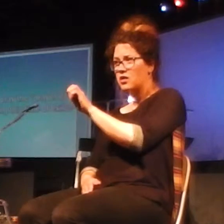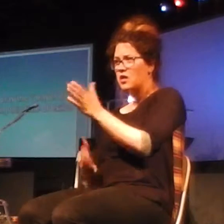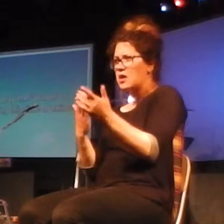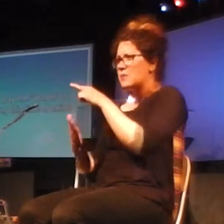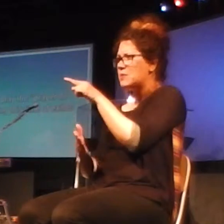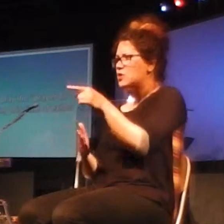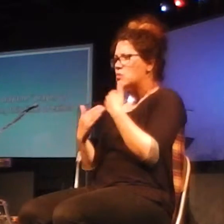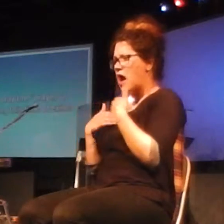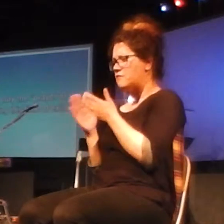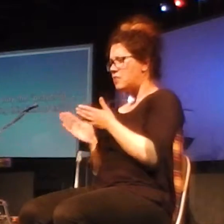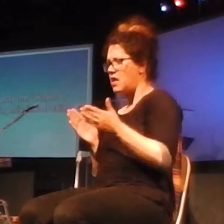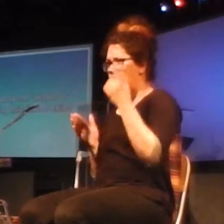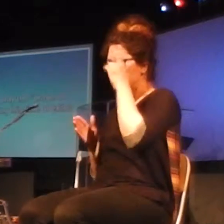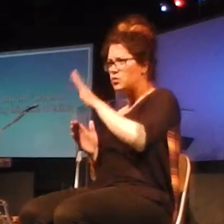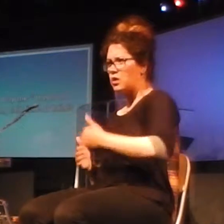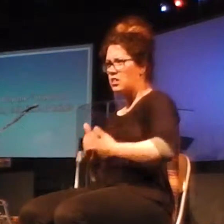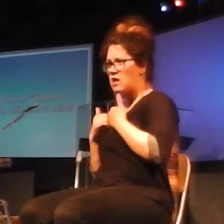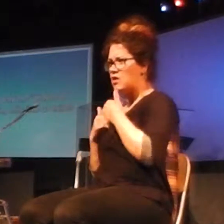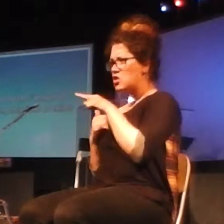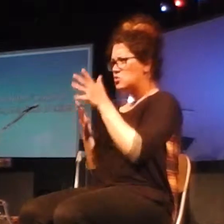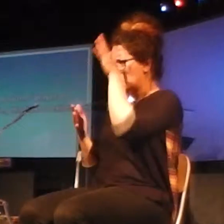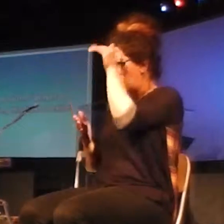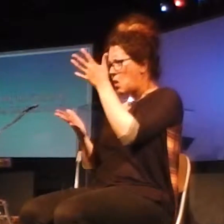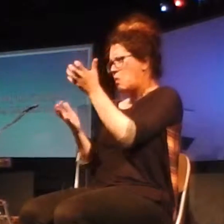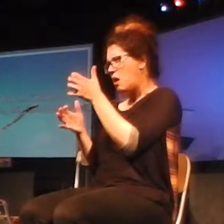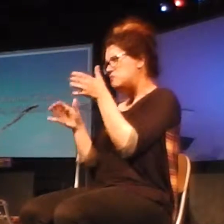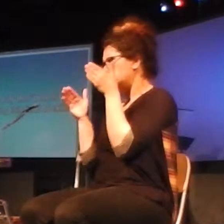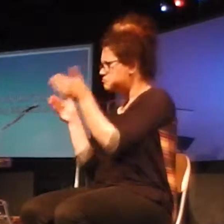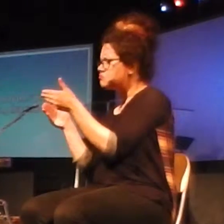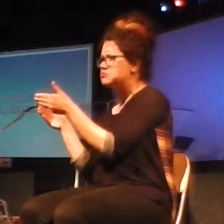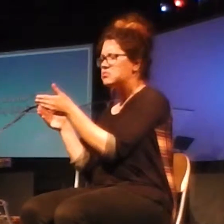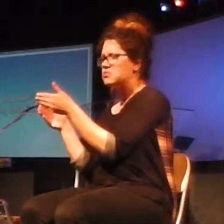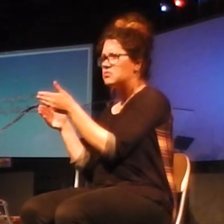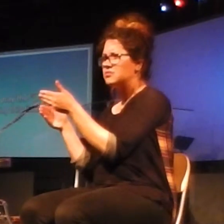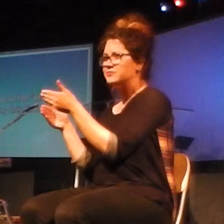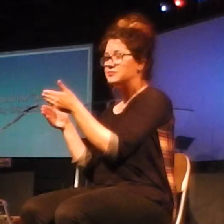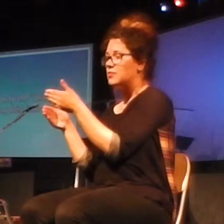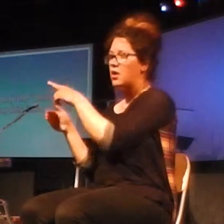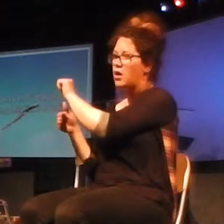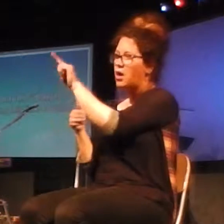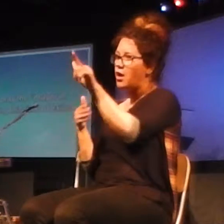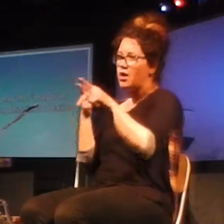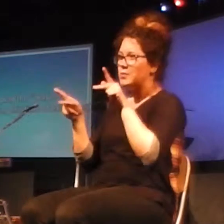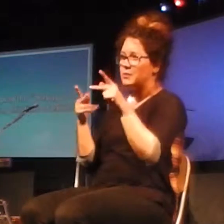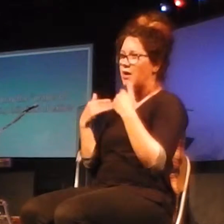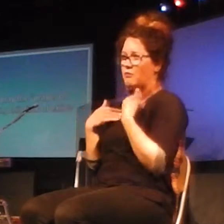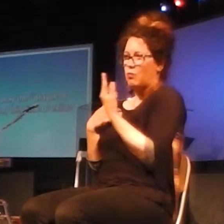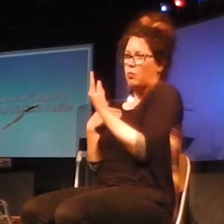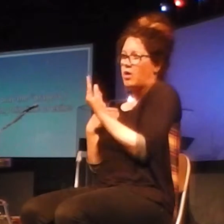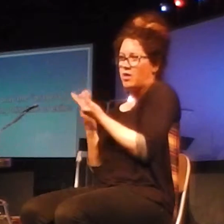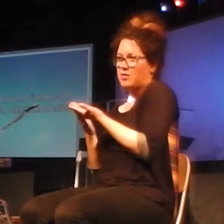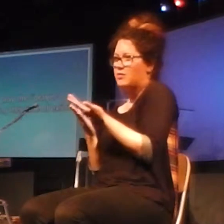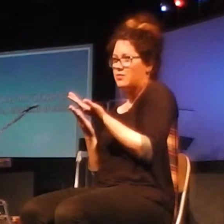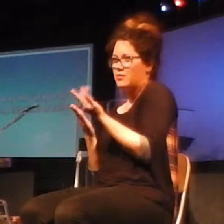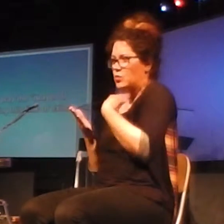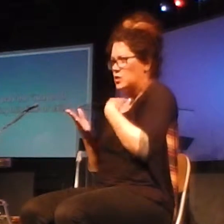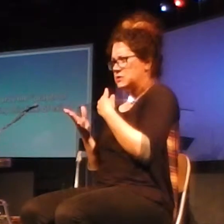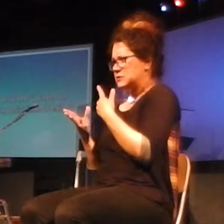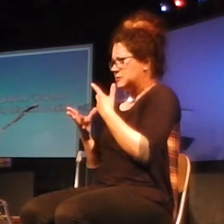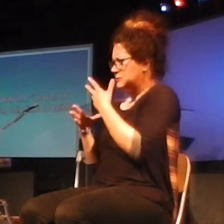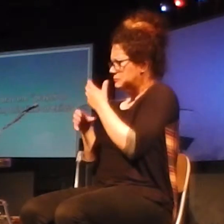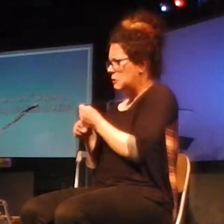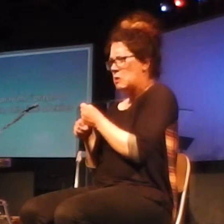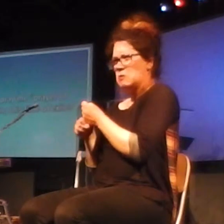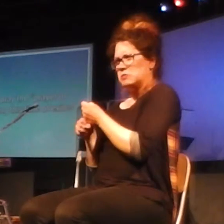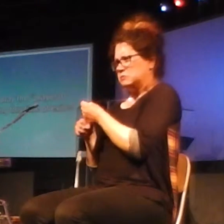about? And usually for most of us it's one thing. Every one of us has one thing that we're like this with. God, you can have all of